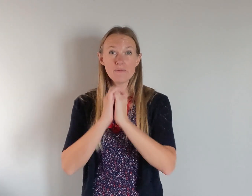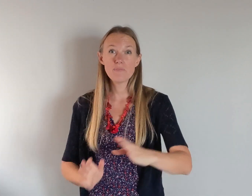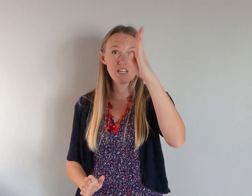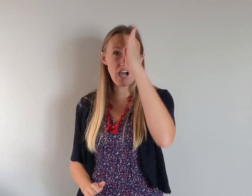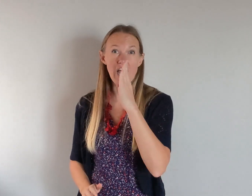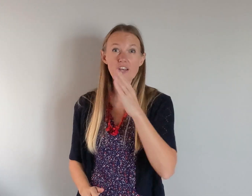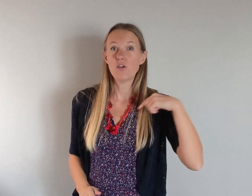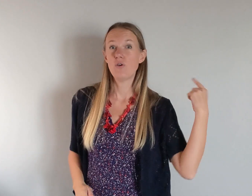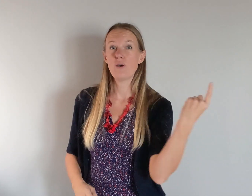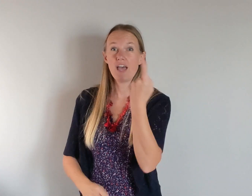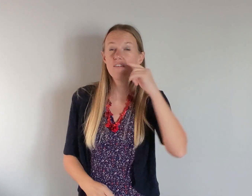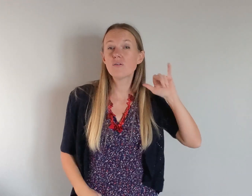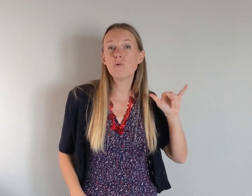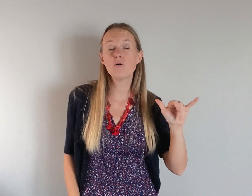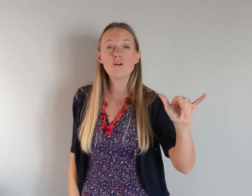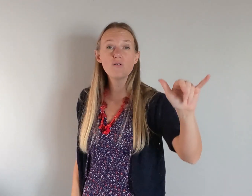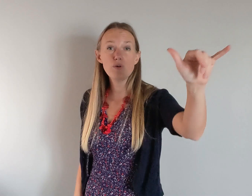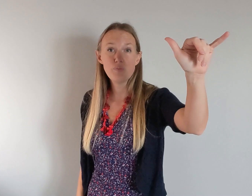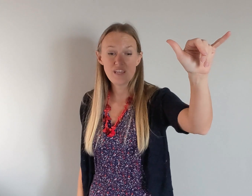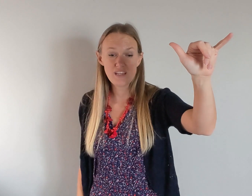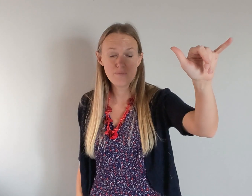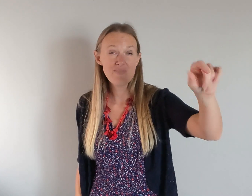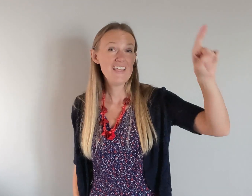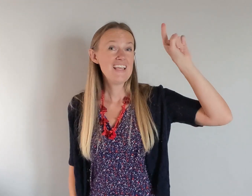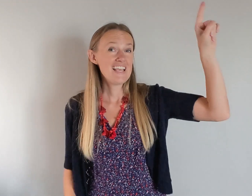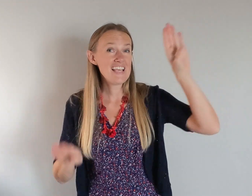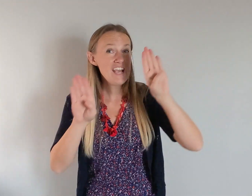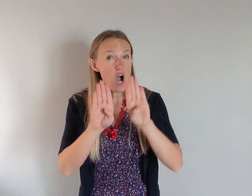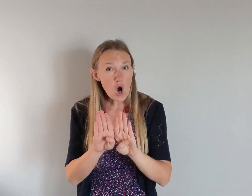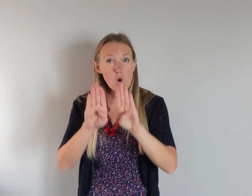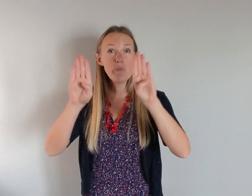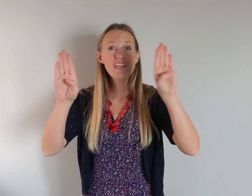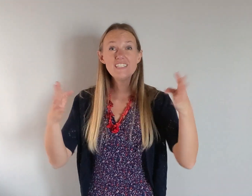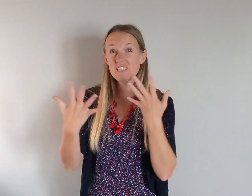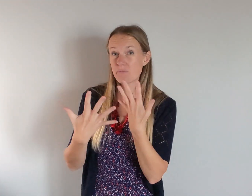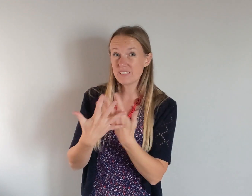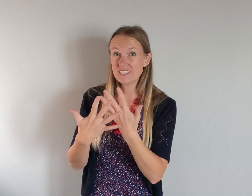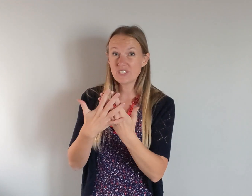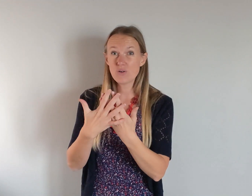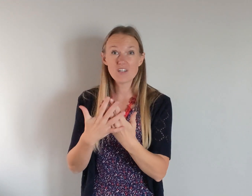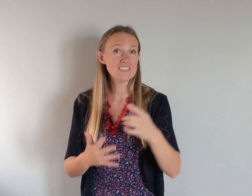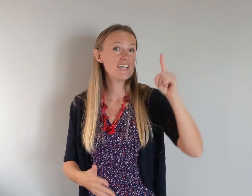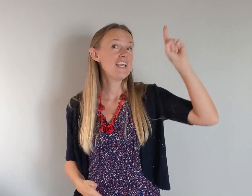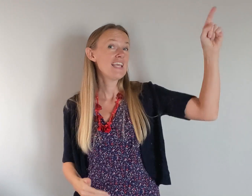worship the God who evermore will be. He opened the prison doors.